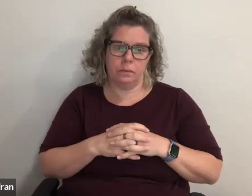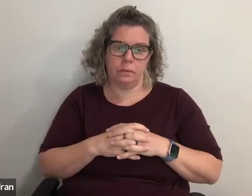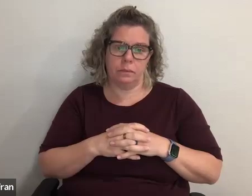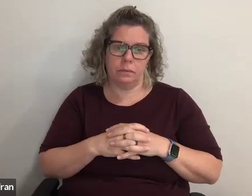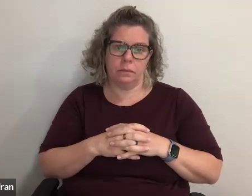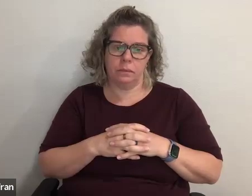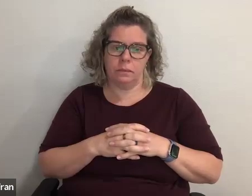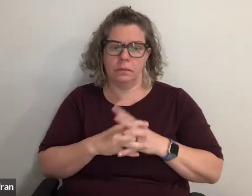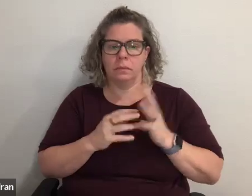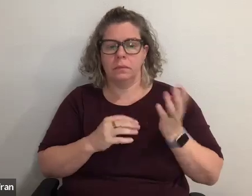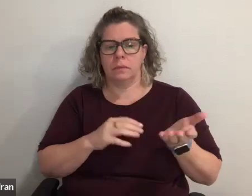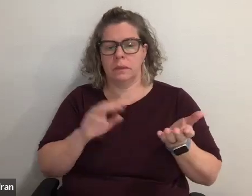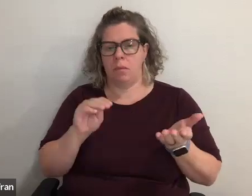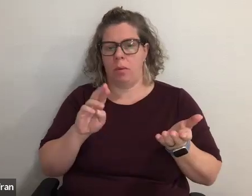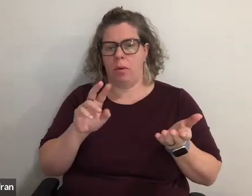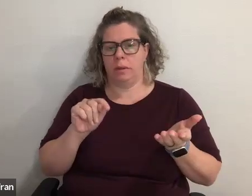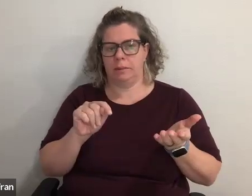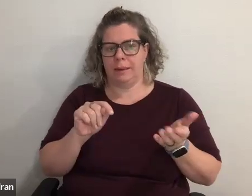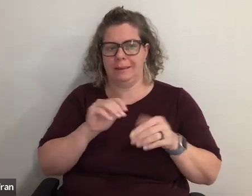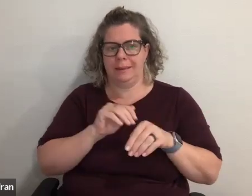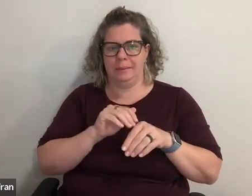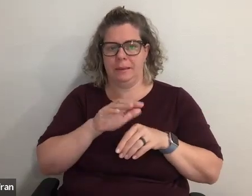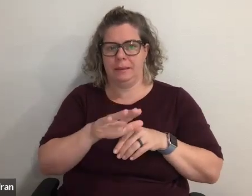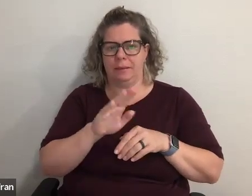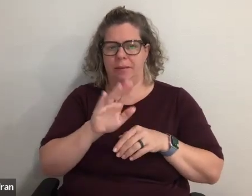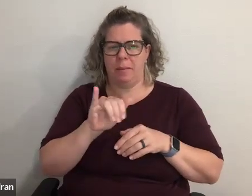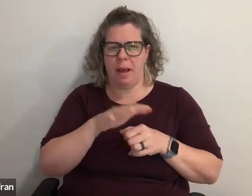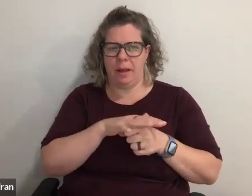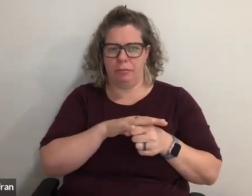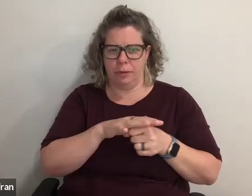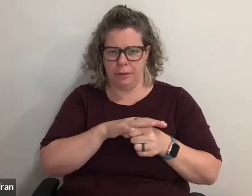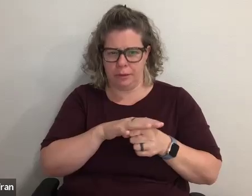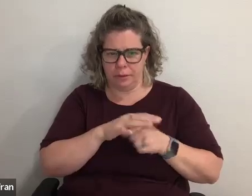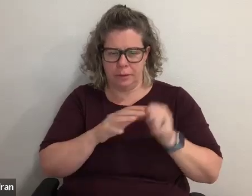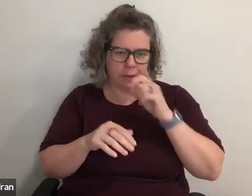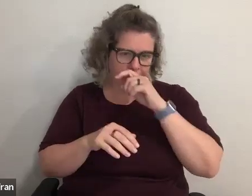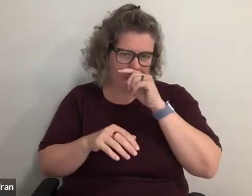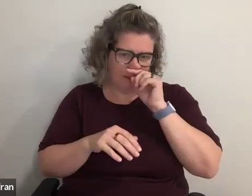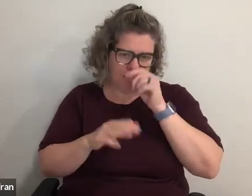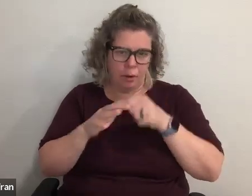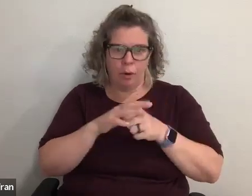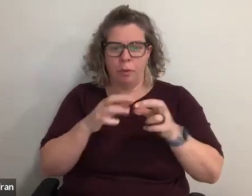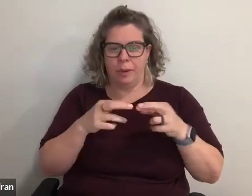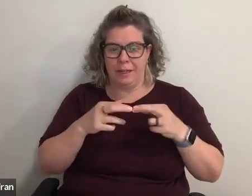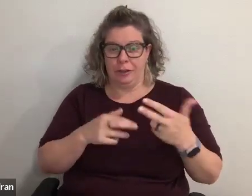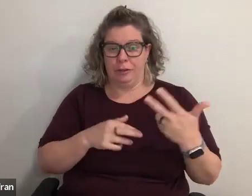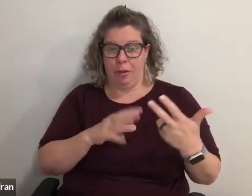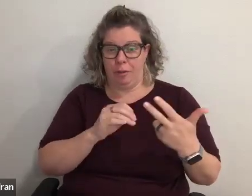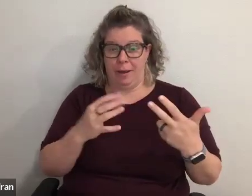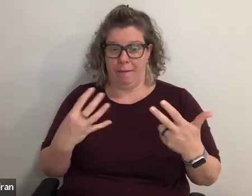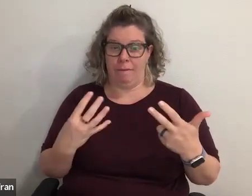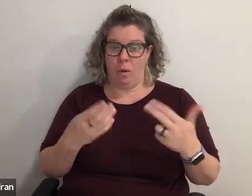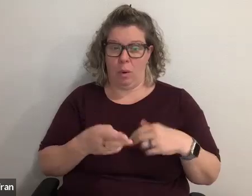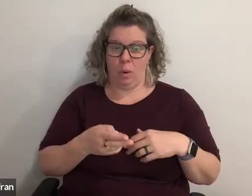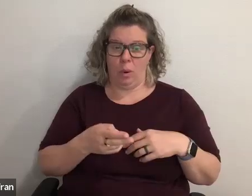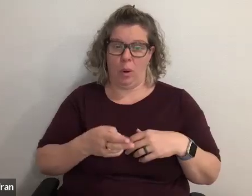And here's our mobile response team dispatches by region. So you can see regions 3 and 4